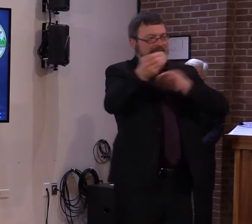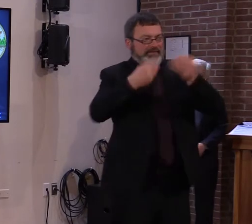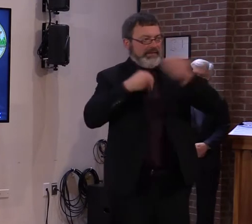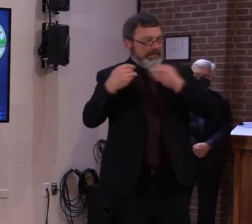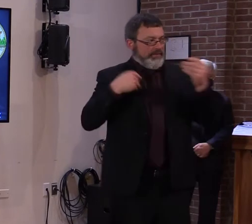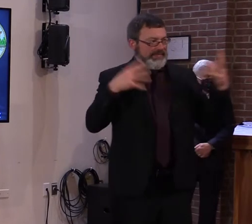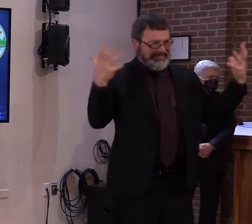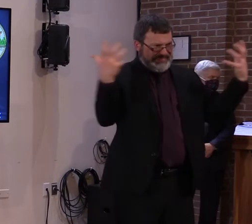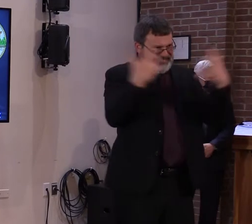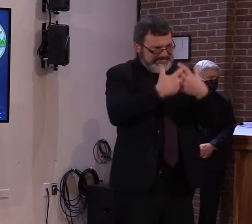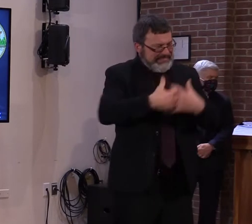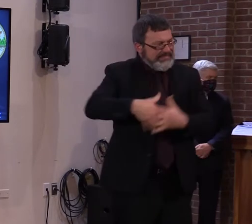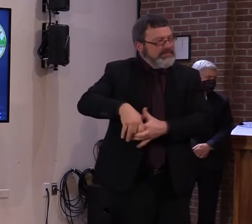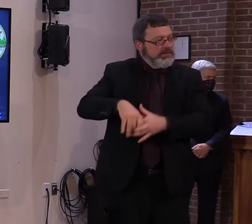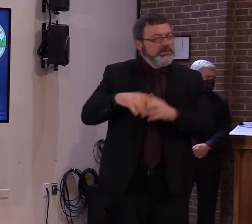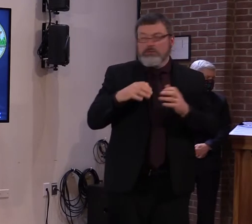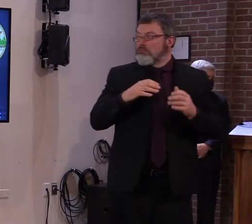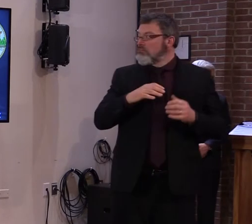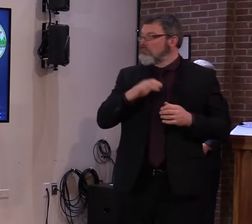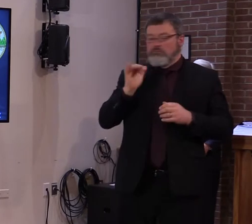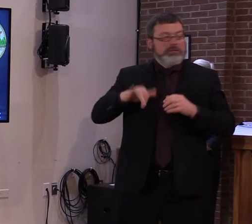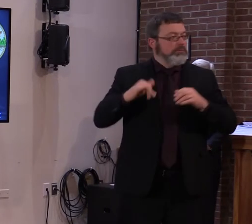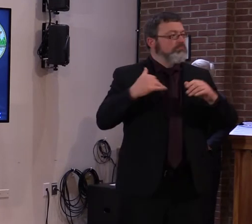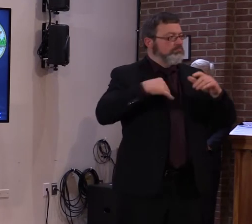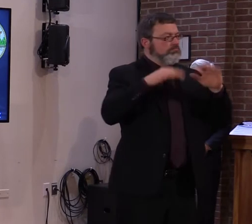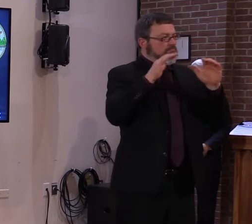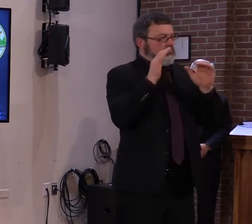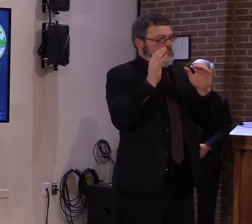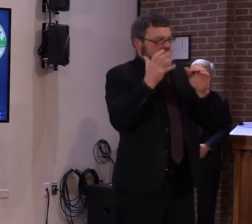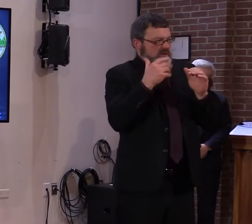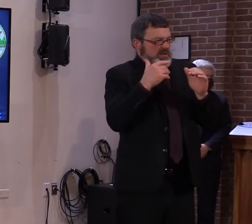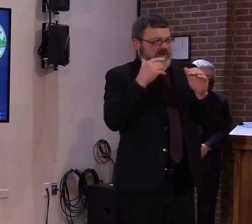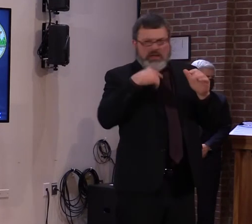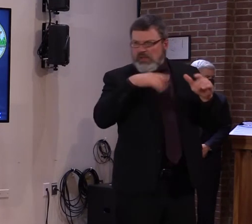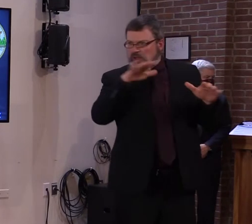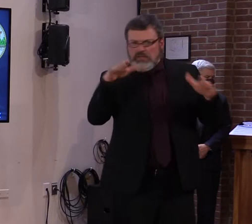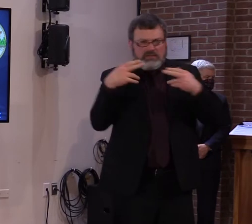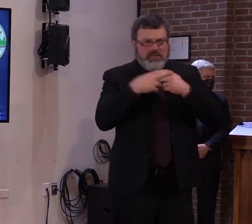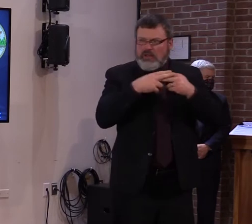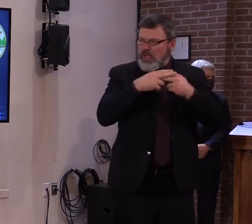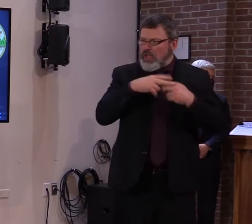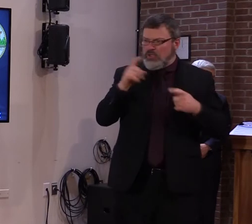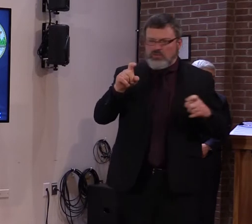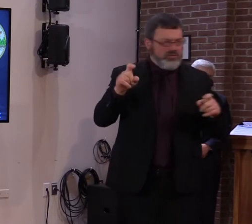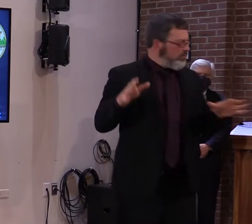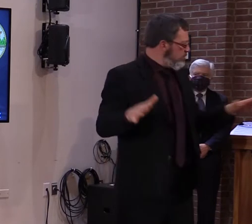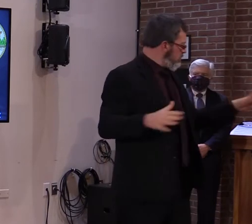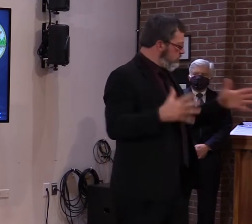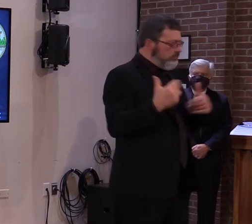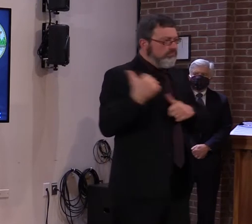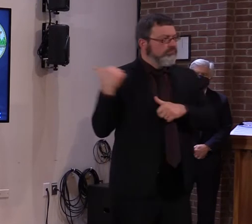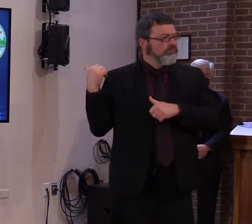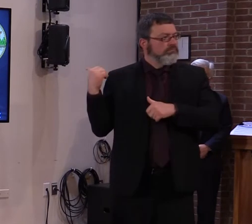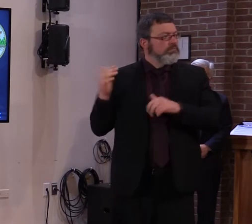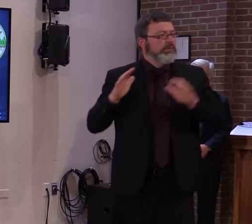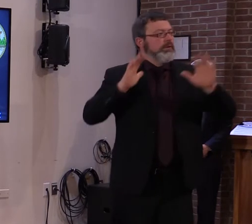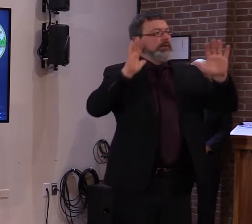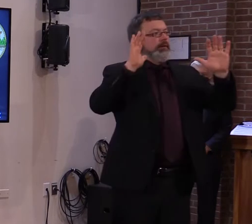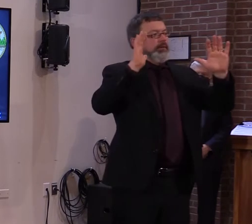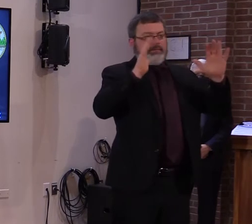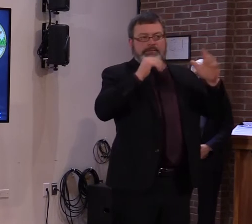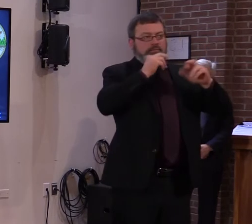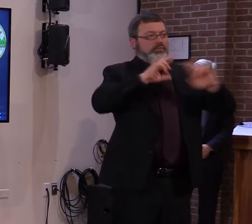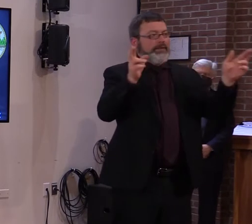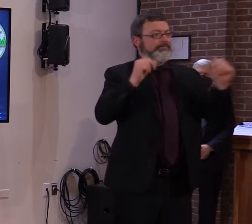have the slides on that or not. Do we have the PowerPoint up? Or if not, that's all right. I'll go through it. This is the